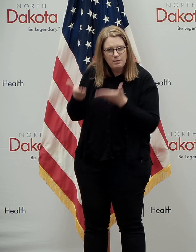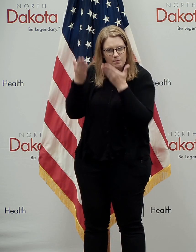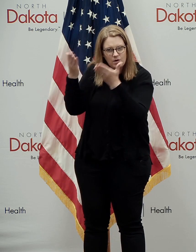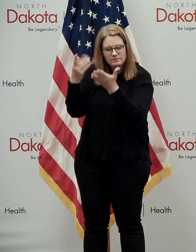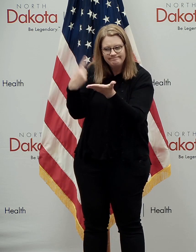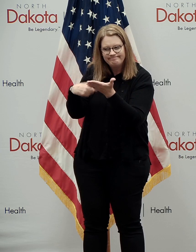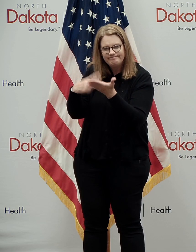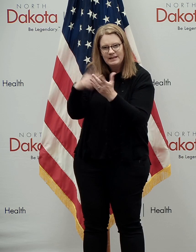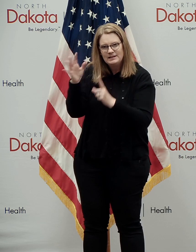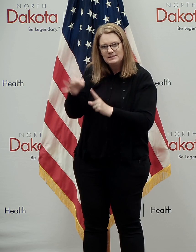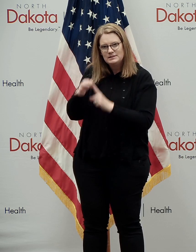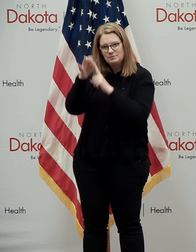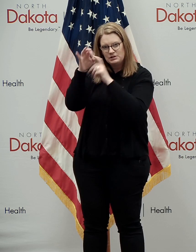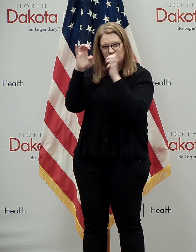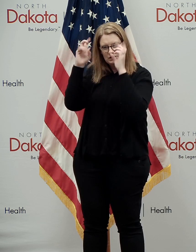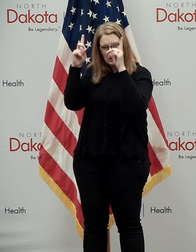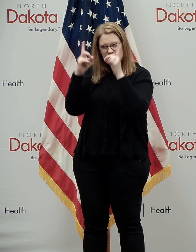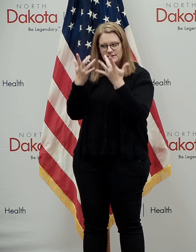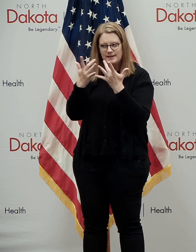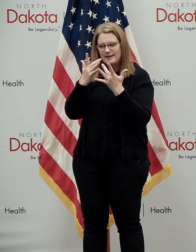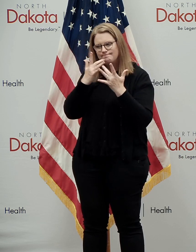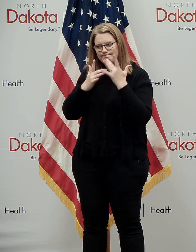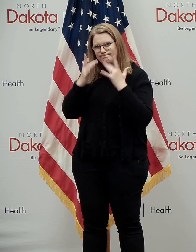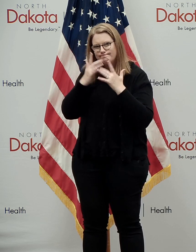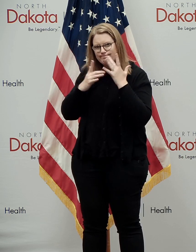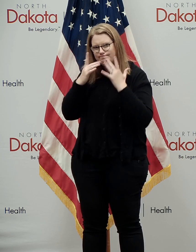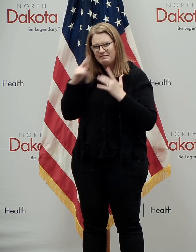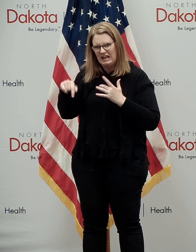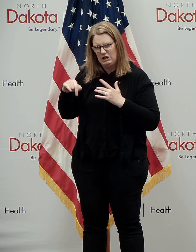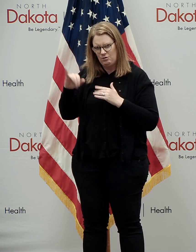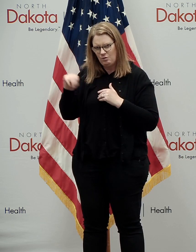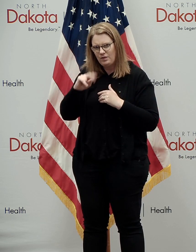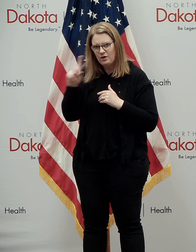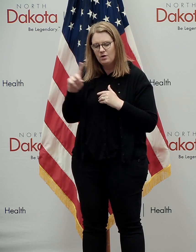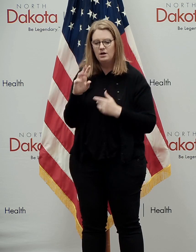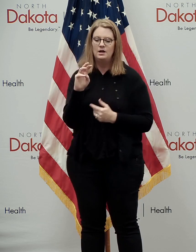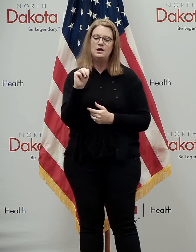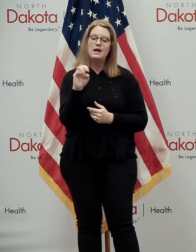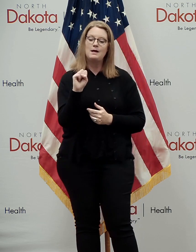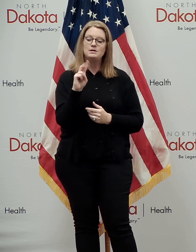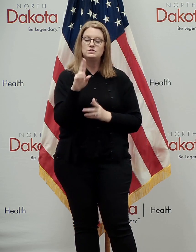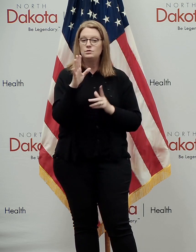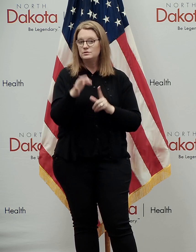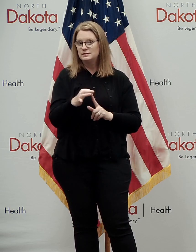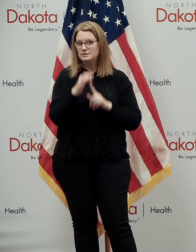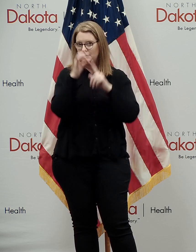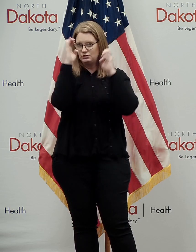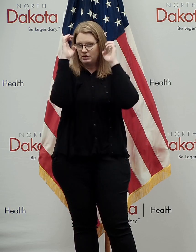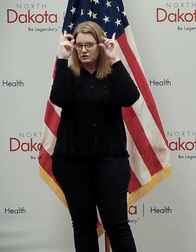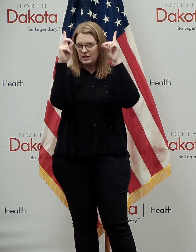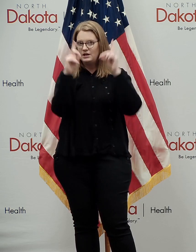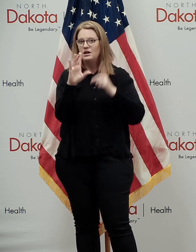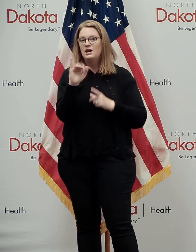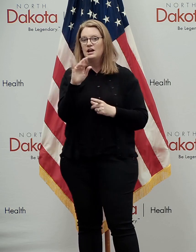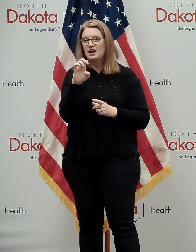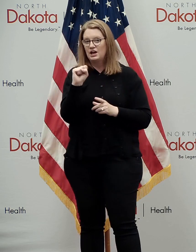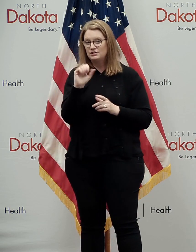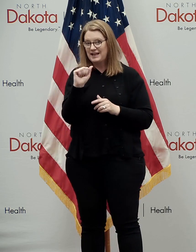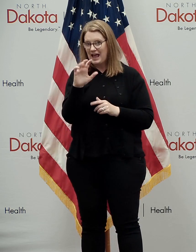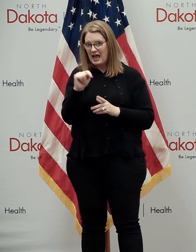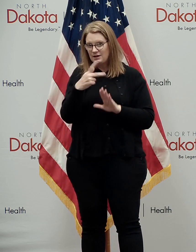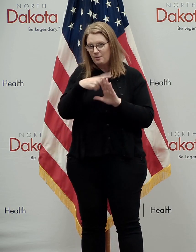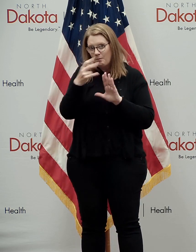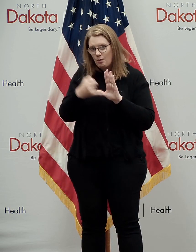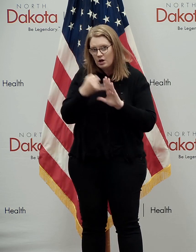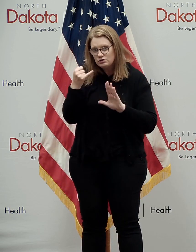addresses special education shortages in North Dakota. MSU's Special Education Shortages CARES Act project